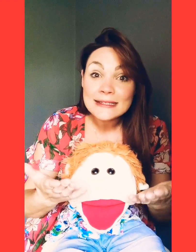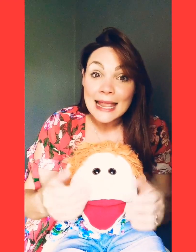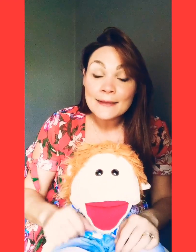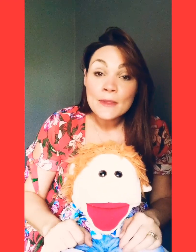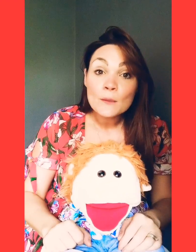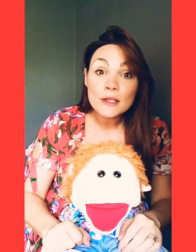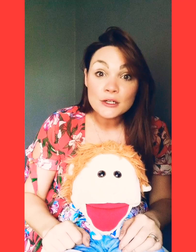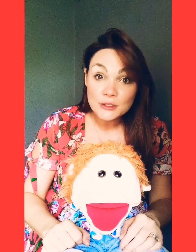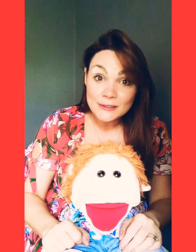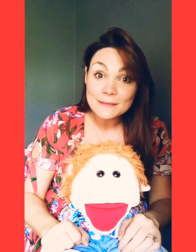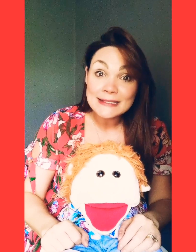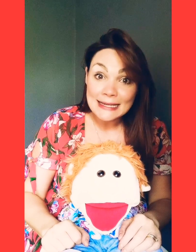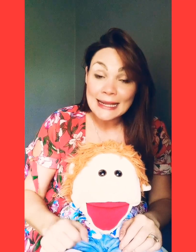today, we're going to do some singing.